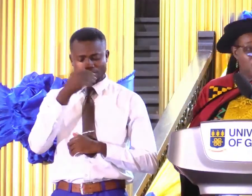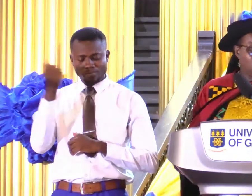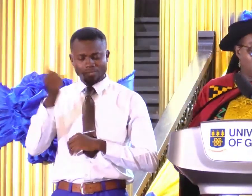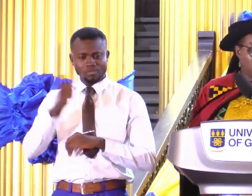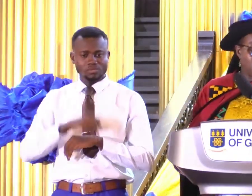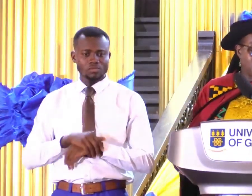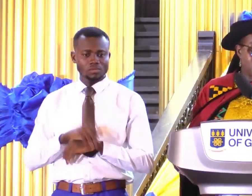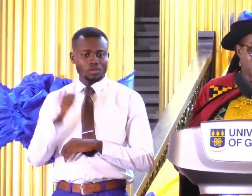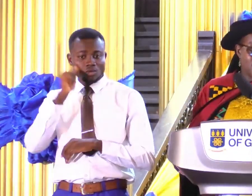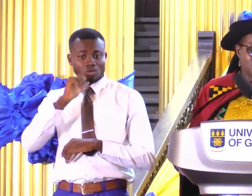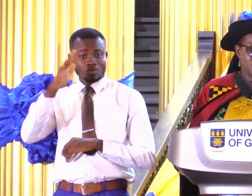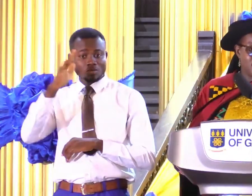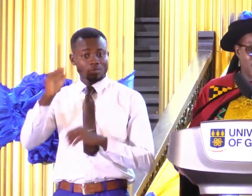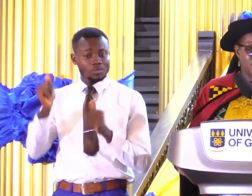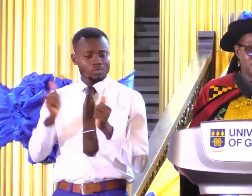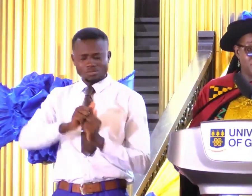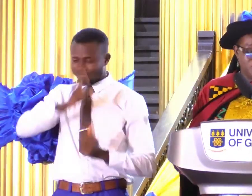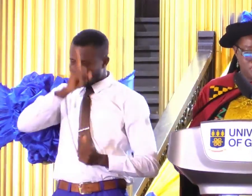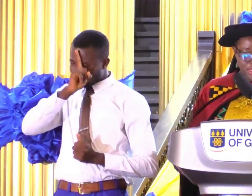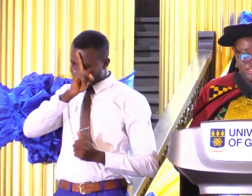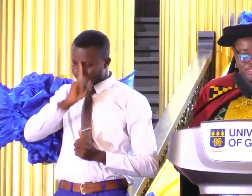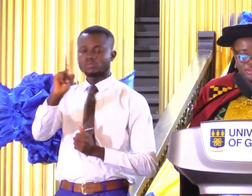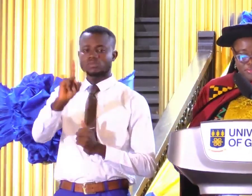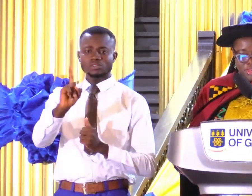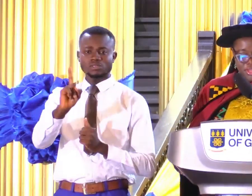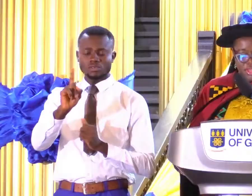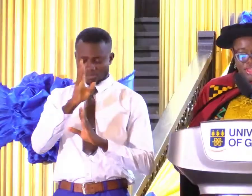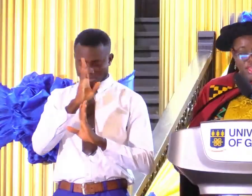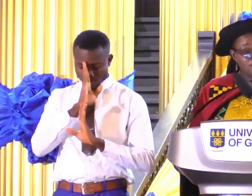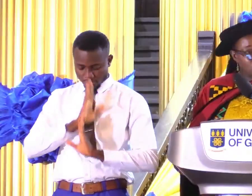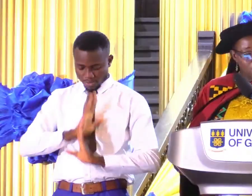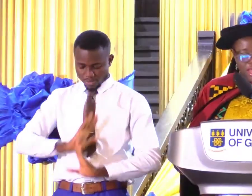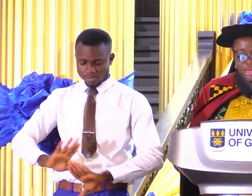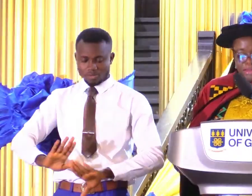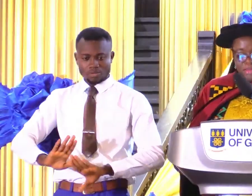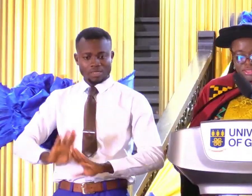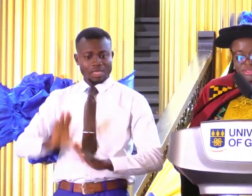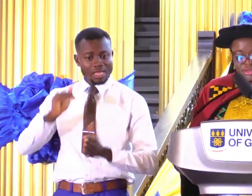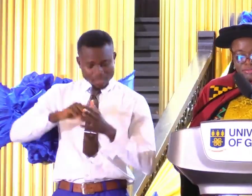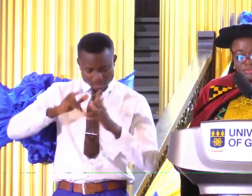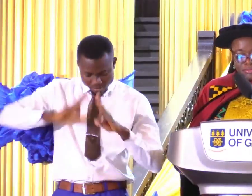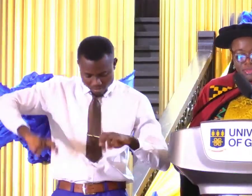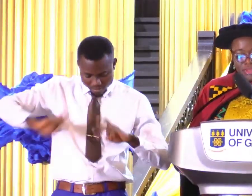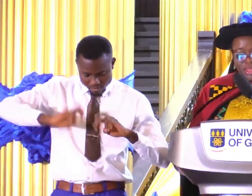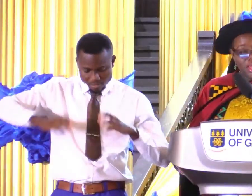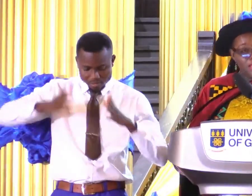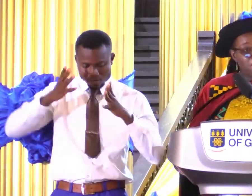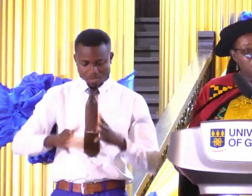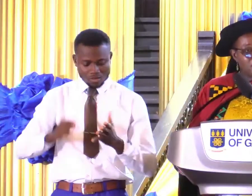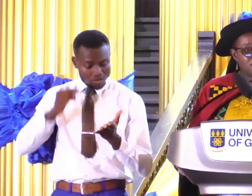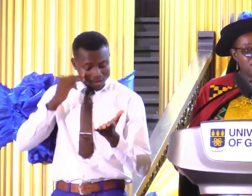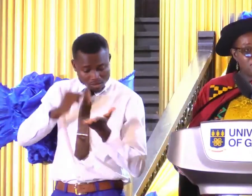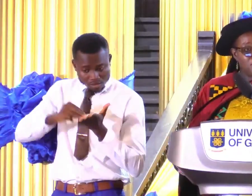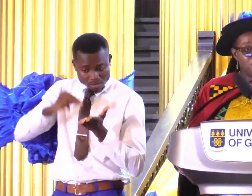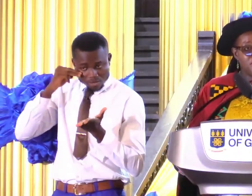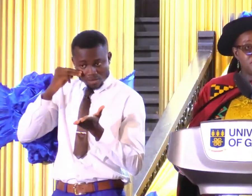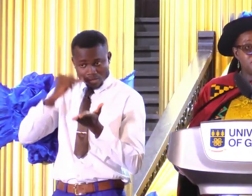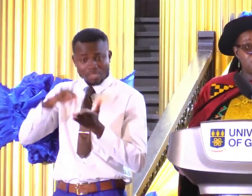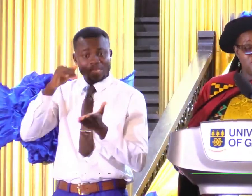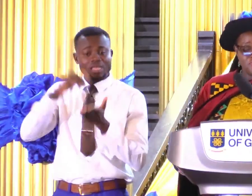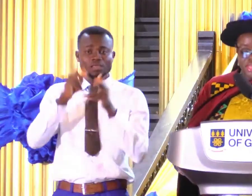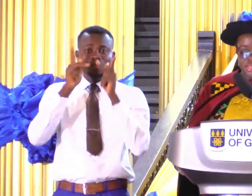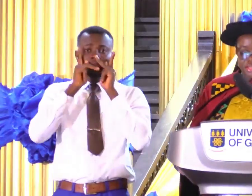a woman with intellect and humility, a scholar and a mentor, a public servant who